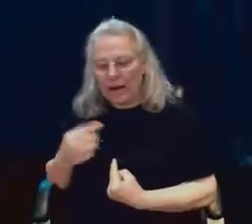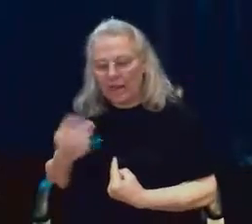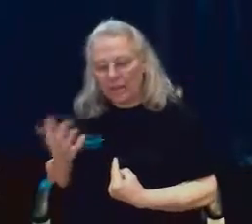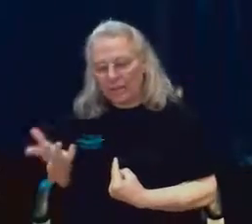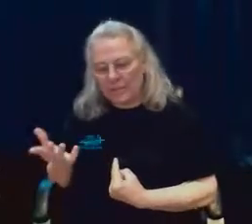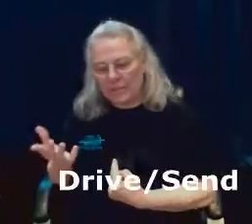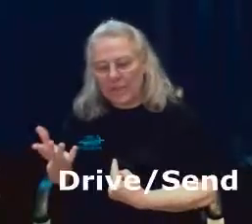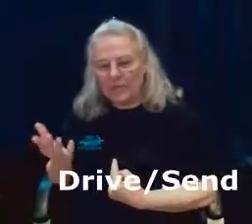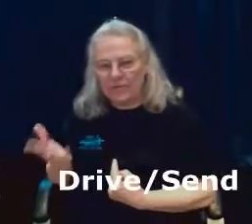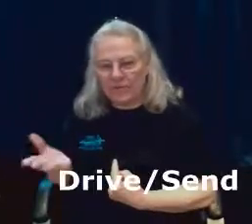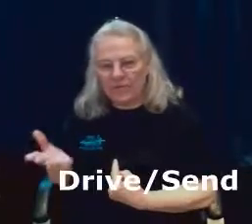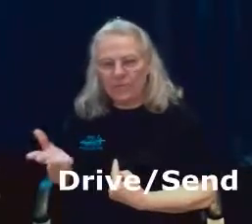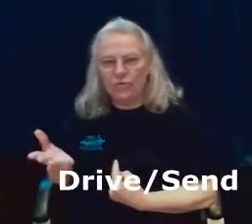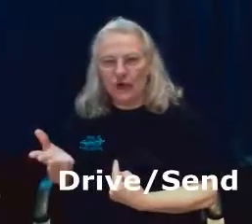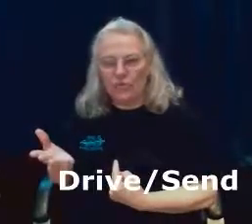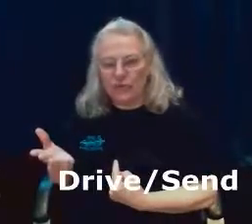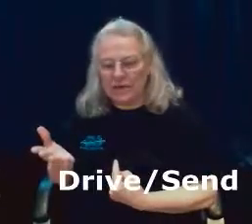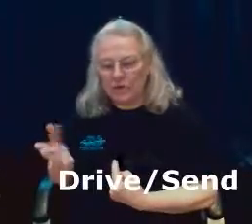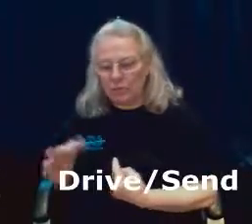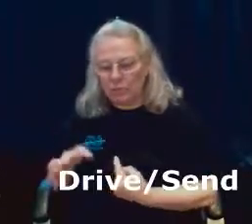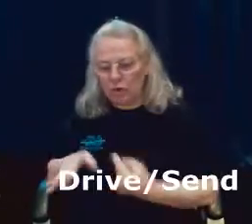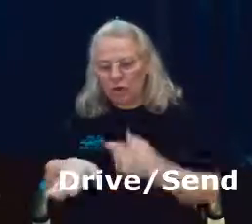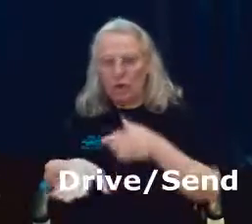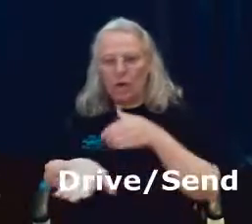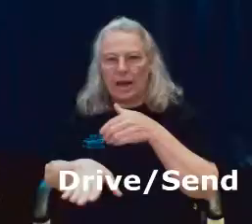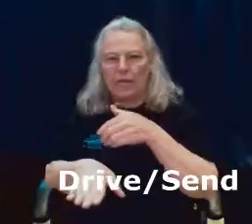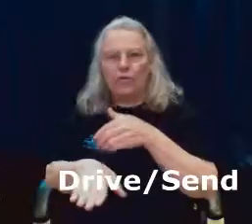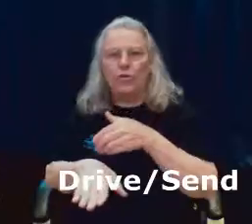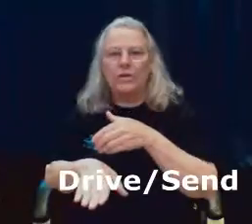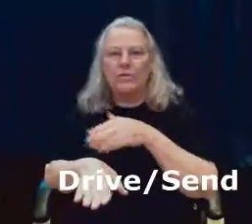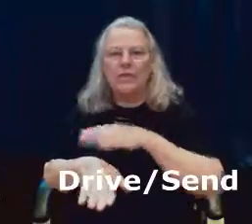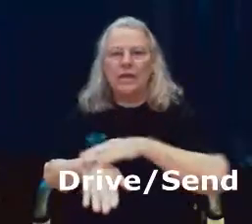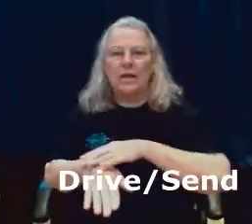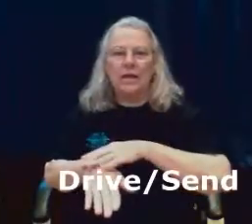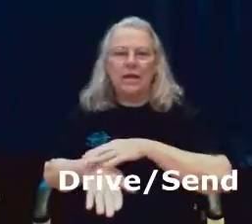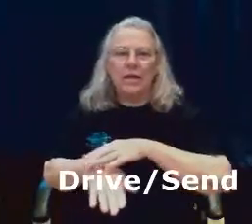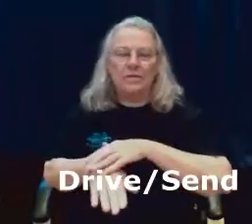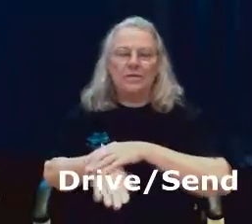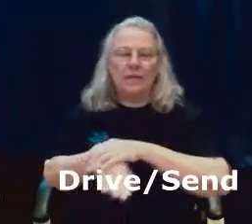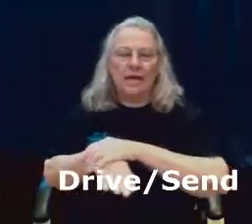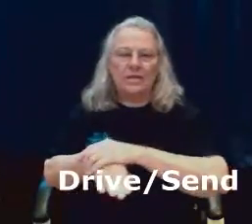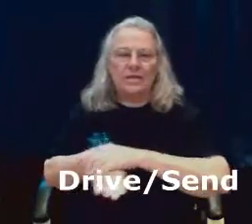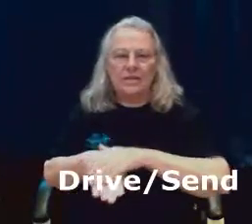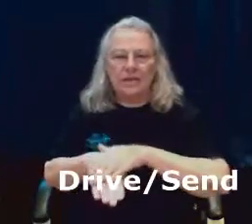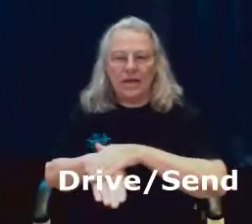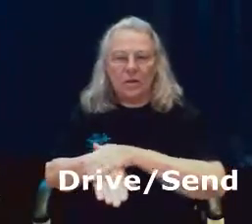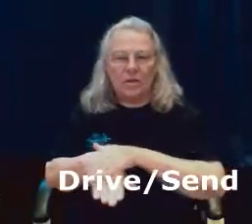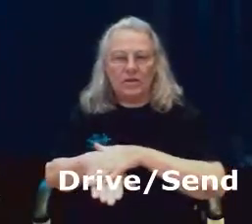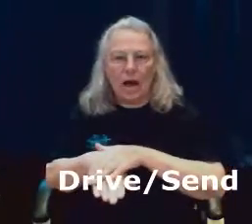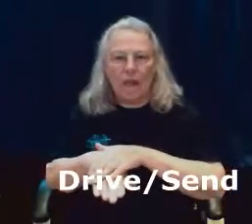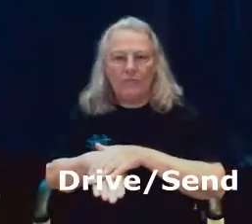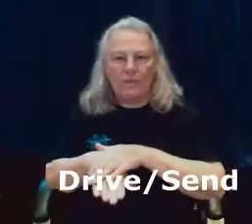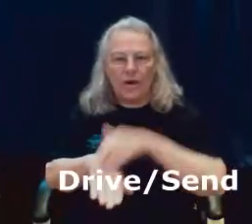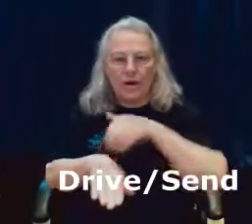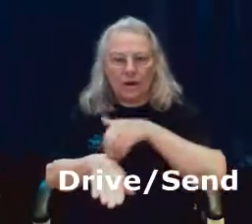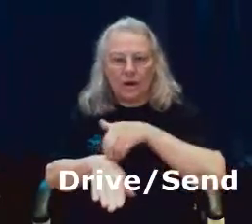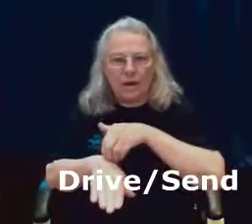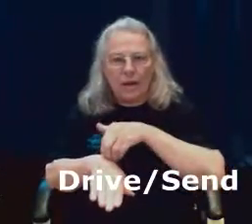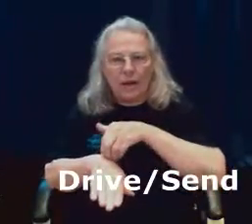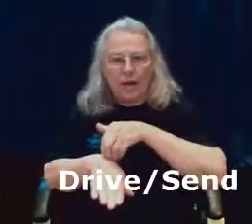Drive. Now, this drive means to push away, and you're going to see it's like it's sitting on top of your hand, and